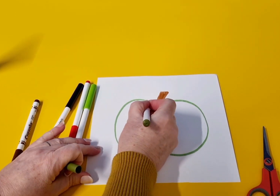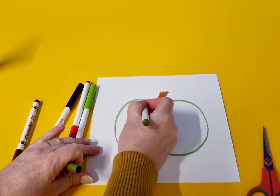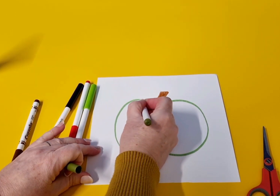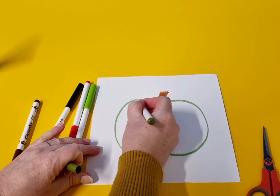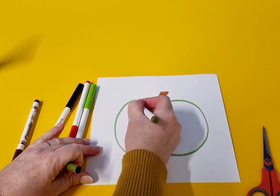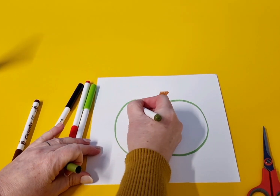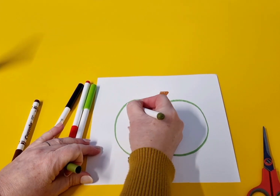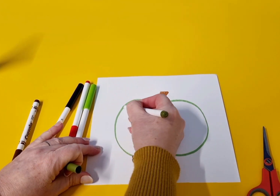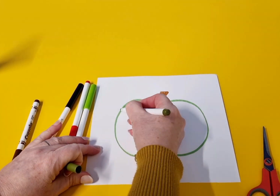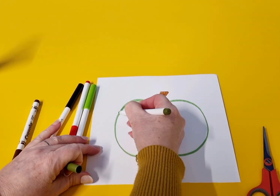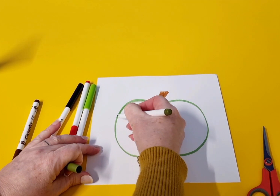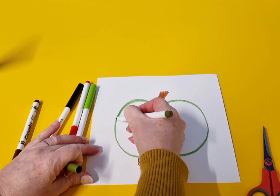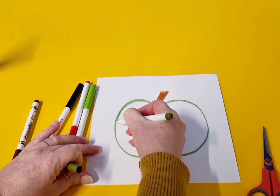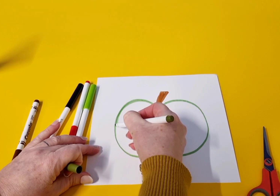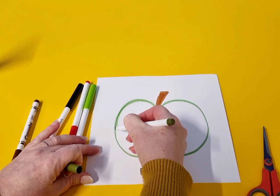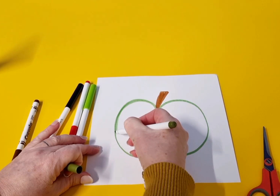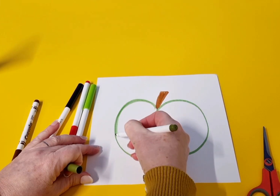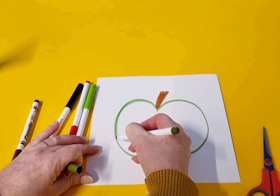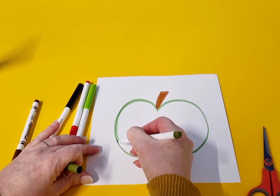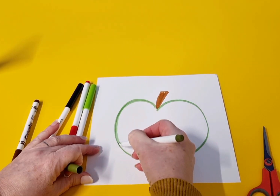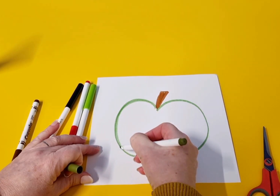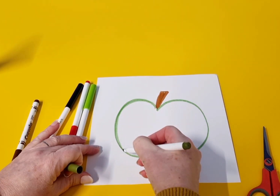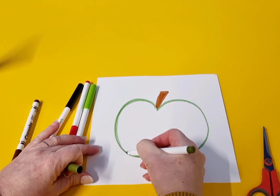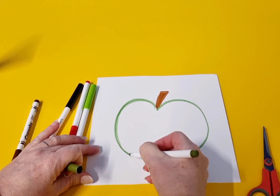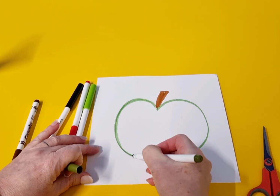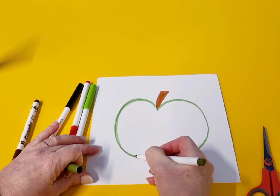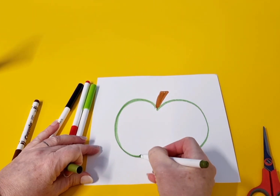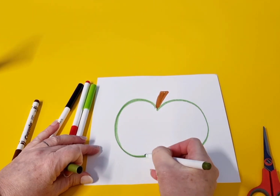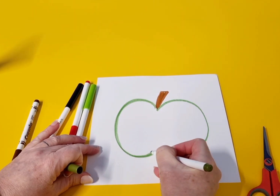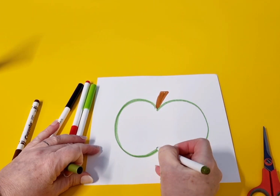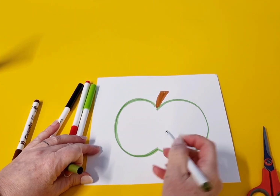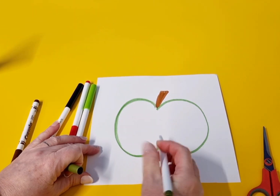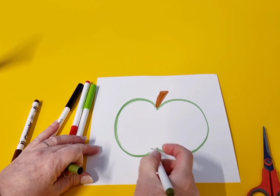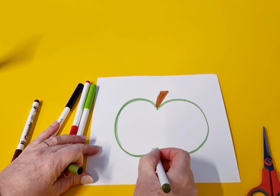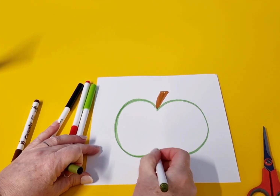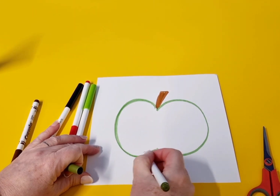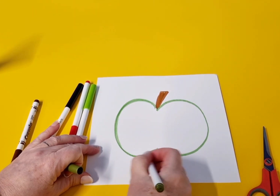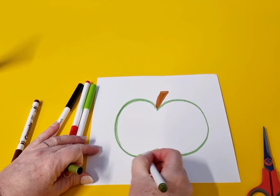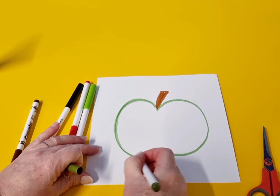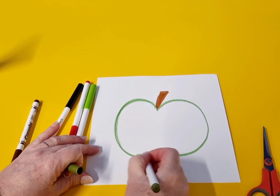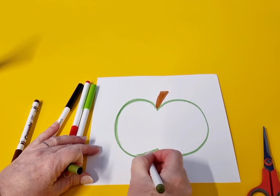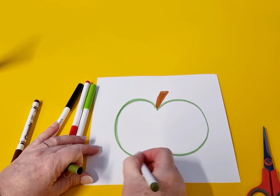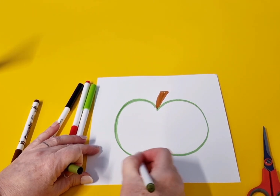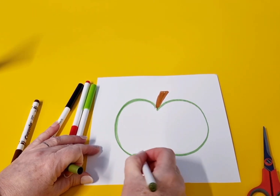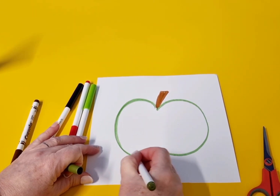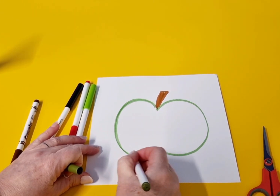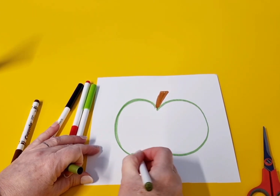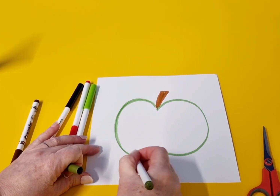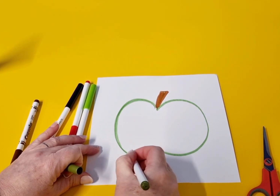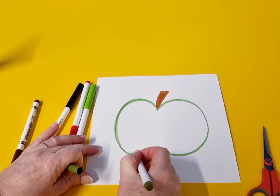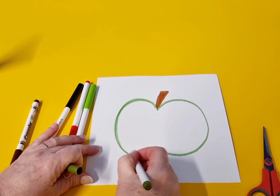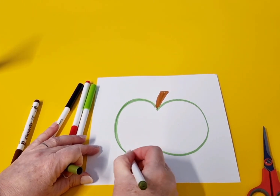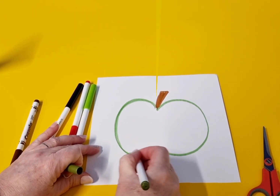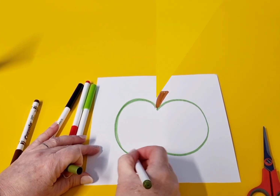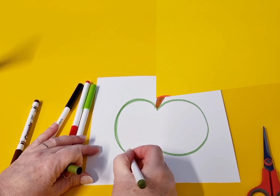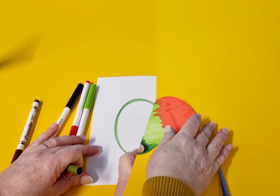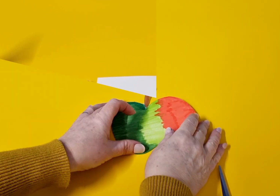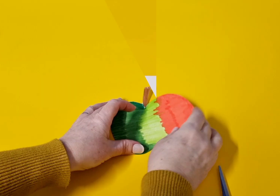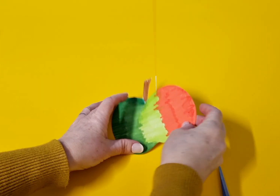green and some red as well. So meet me back here when you've finished colouring your fruit.